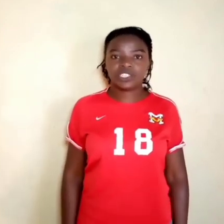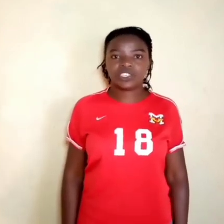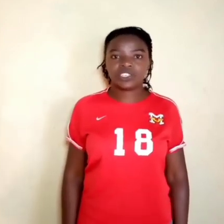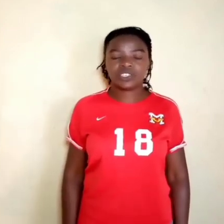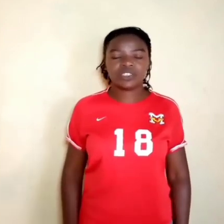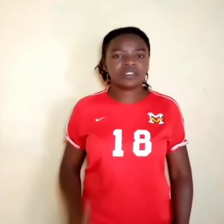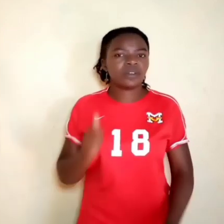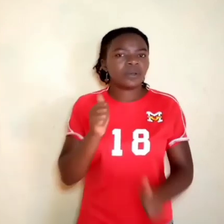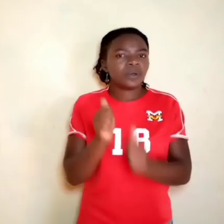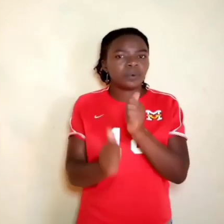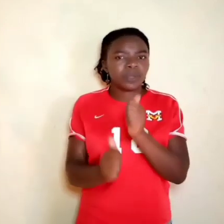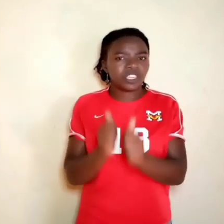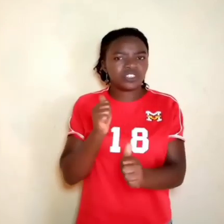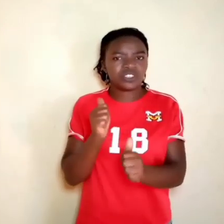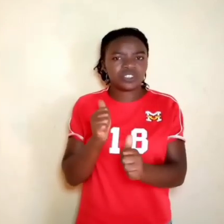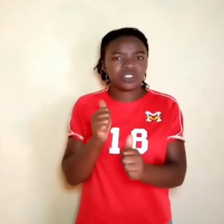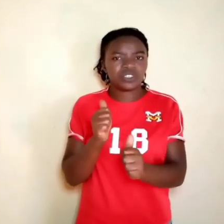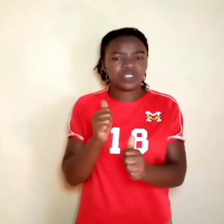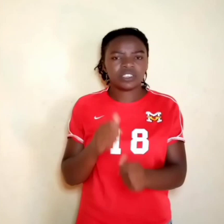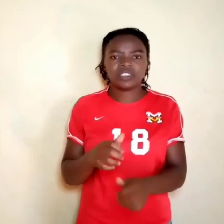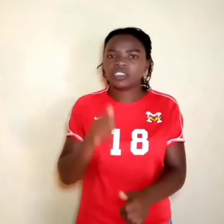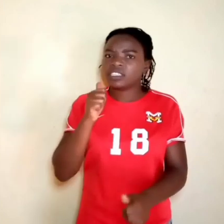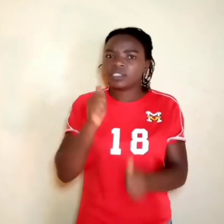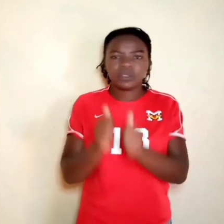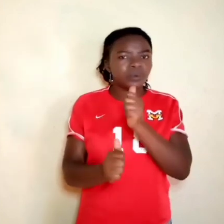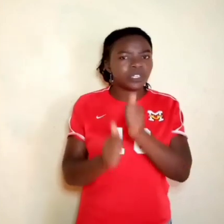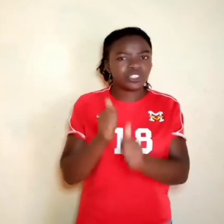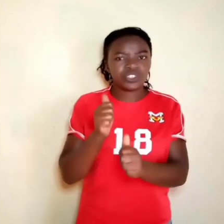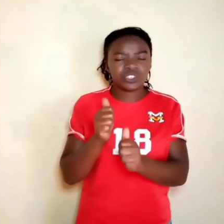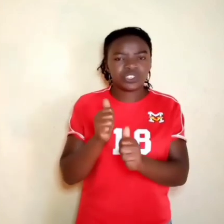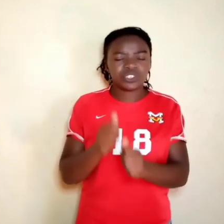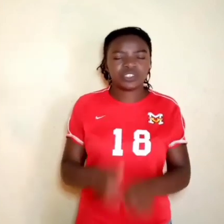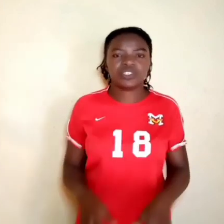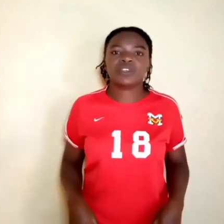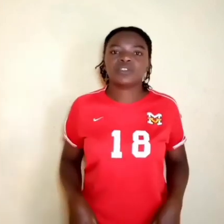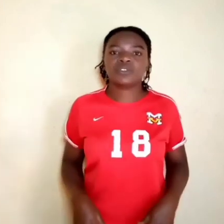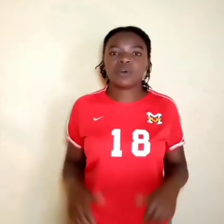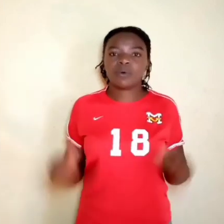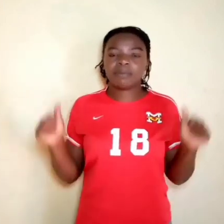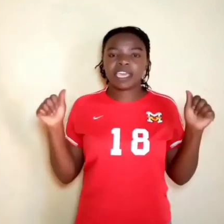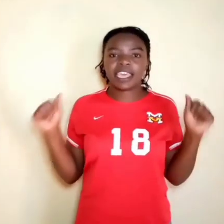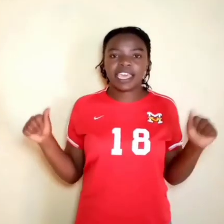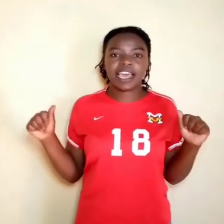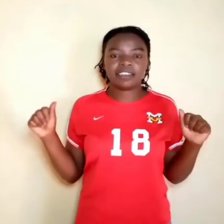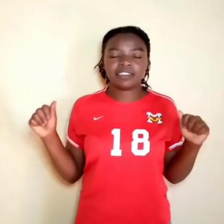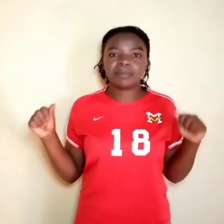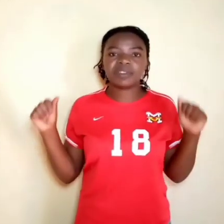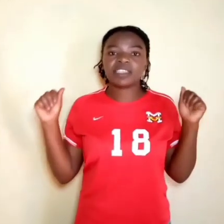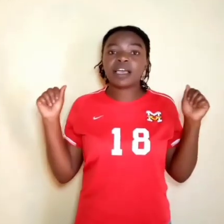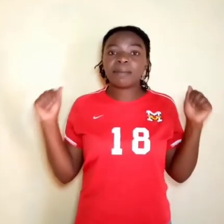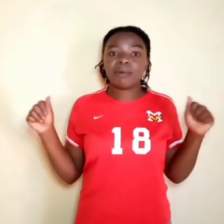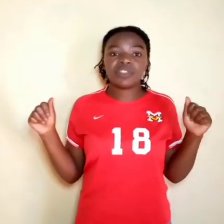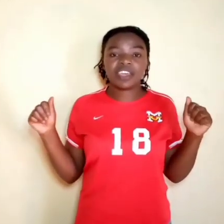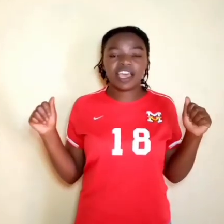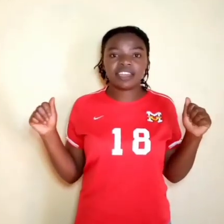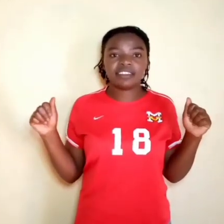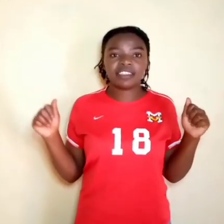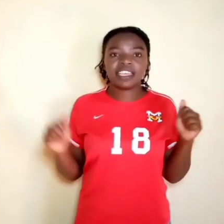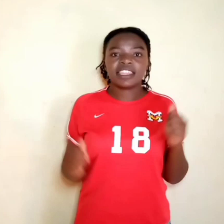Which. Which. Which. So we make A hand shapes, both hands,